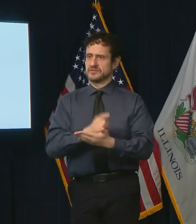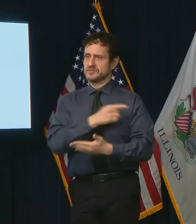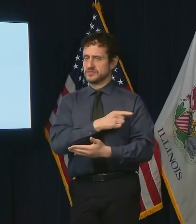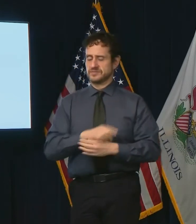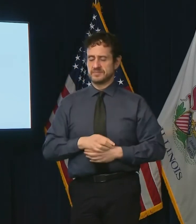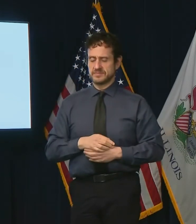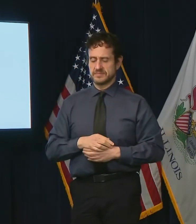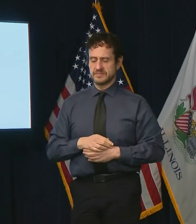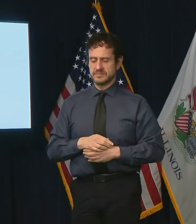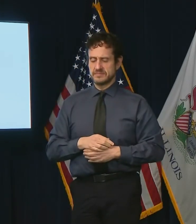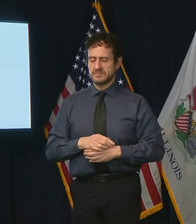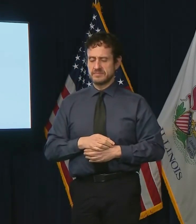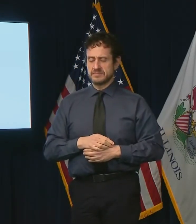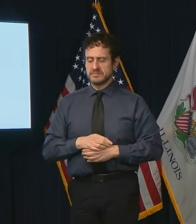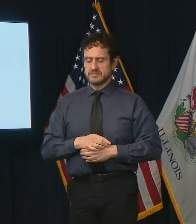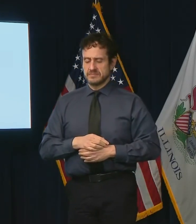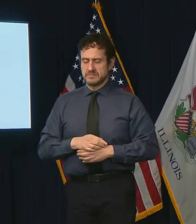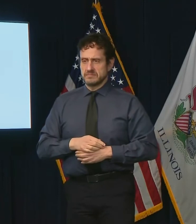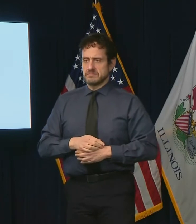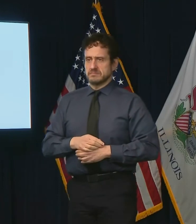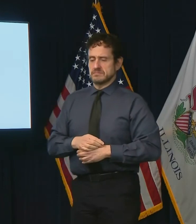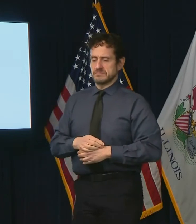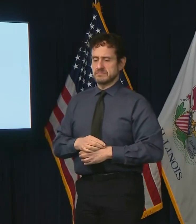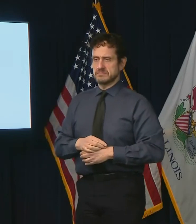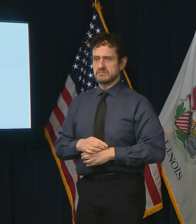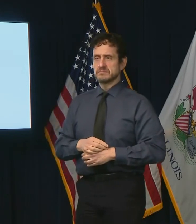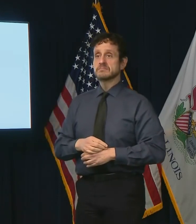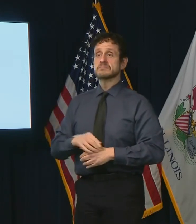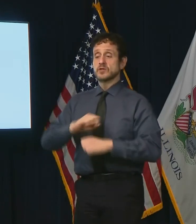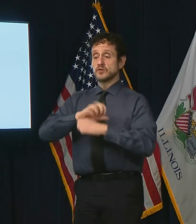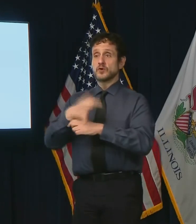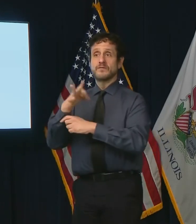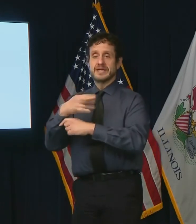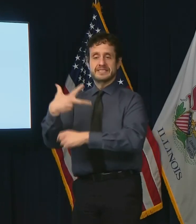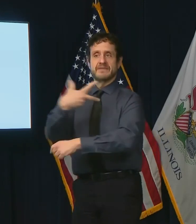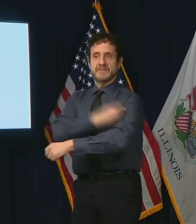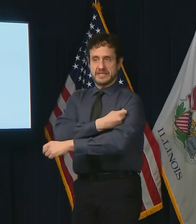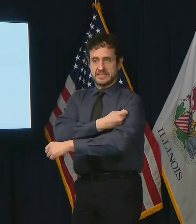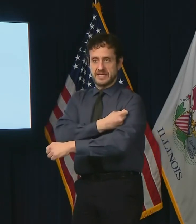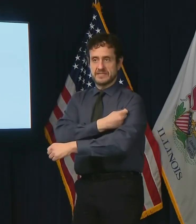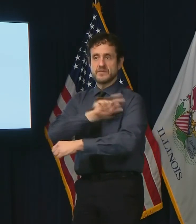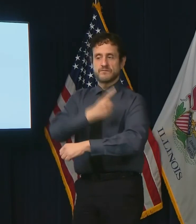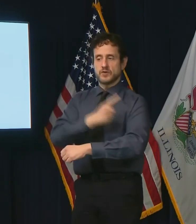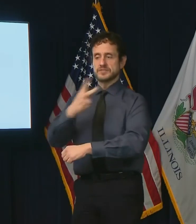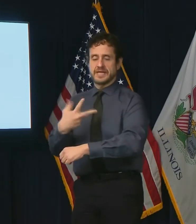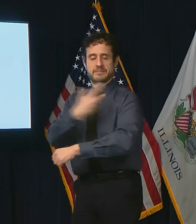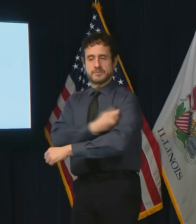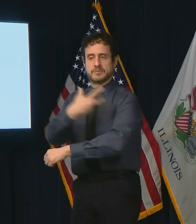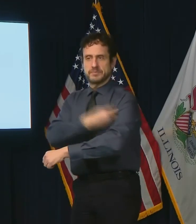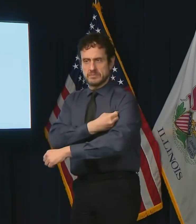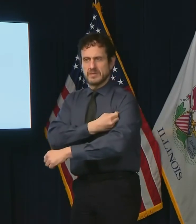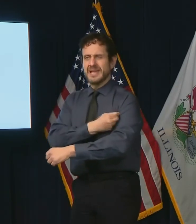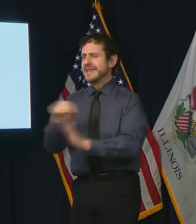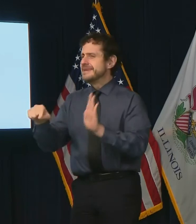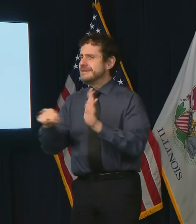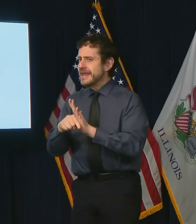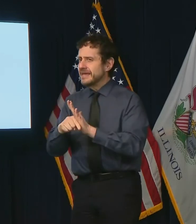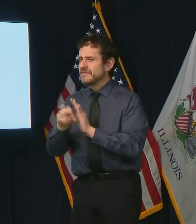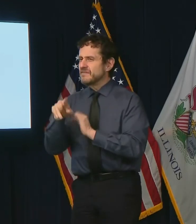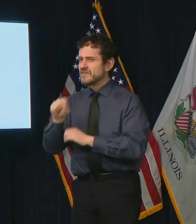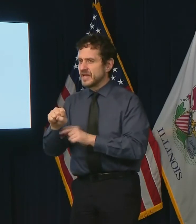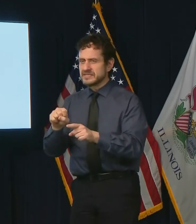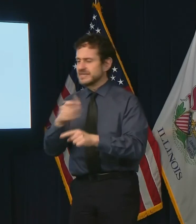are the adverse reaction rates associated with the 2 or more COVID-19 vaccines in the pipeline? Do you have any concerns about those rates and the